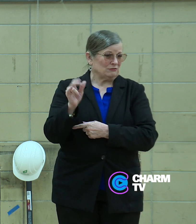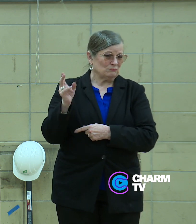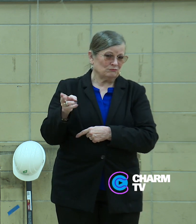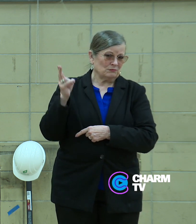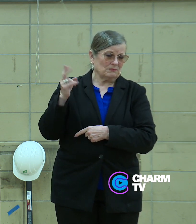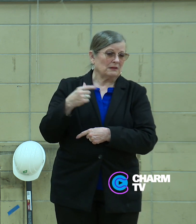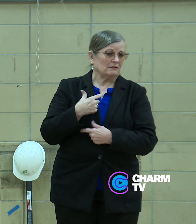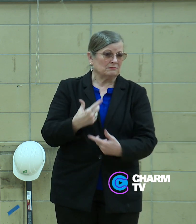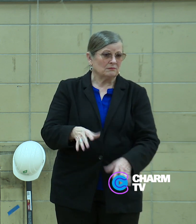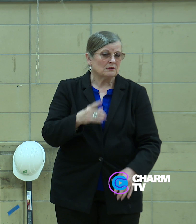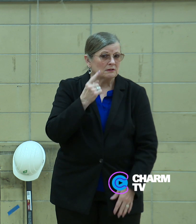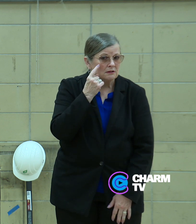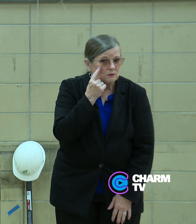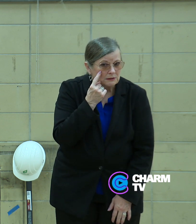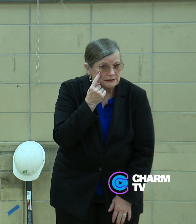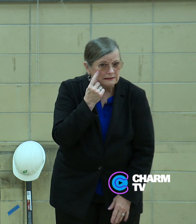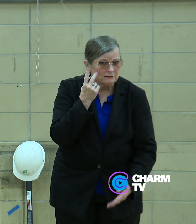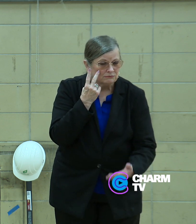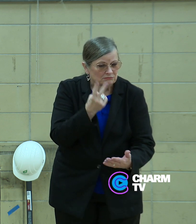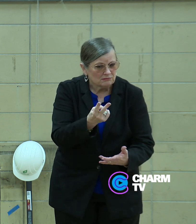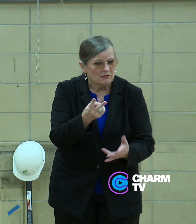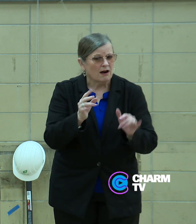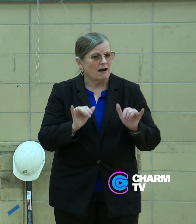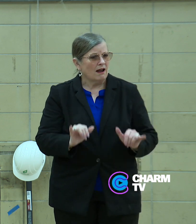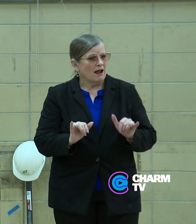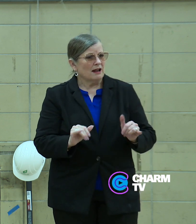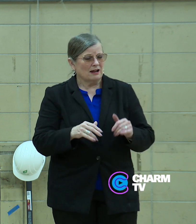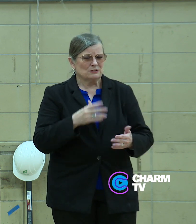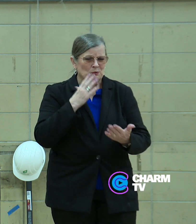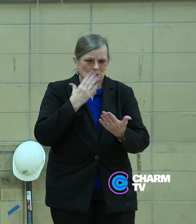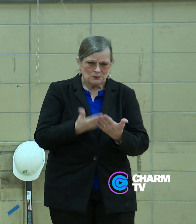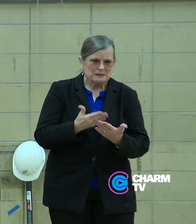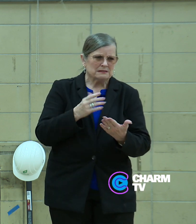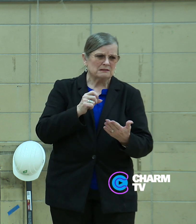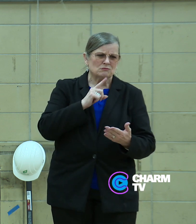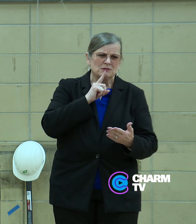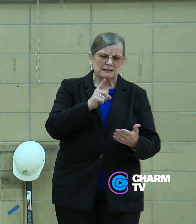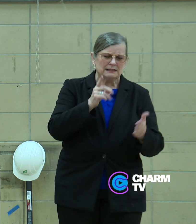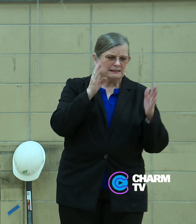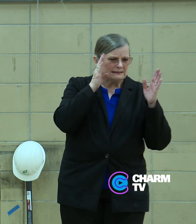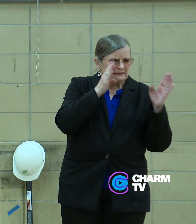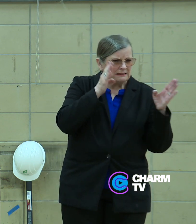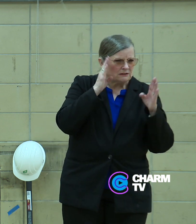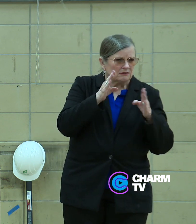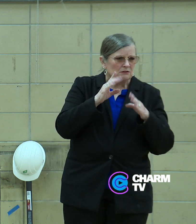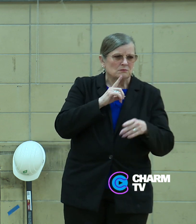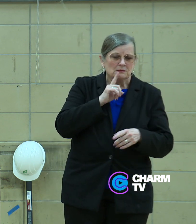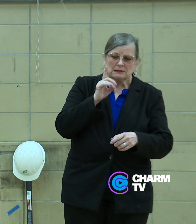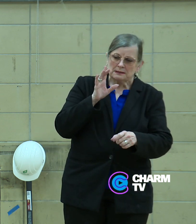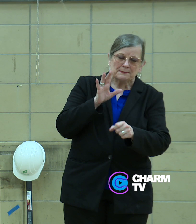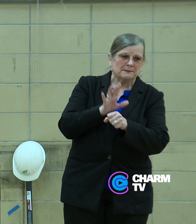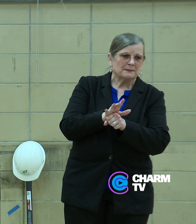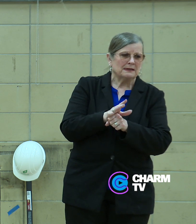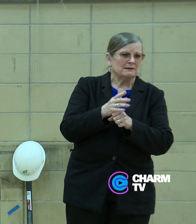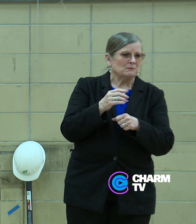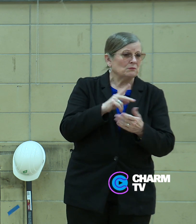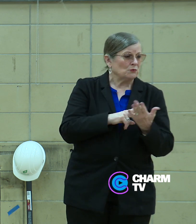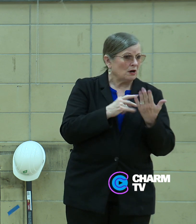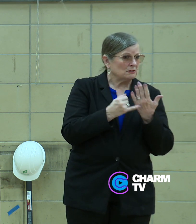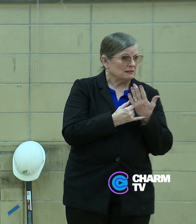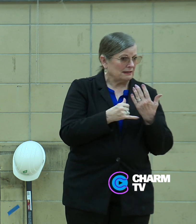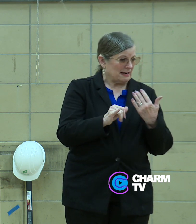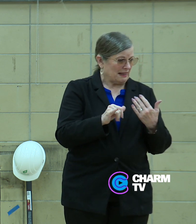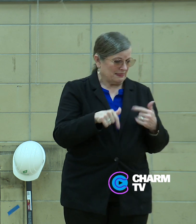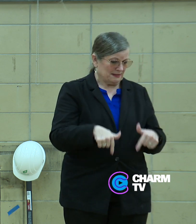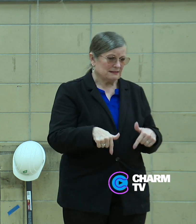a participant in this community's hard work and dedication. We are committed to investing in projects like this